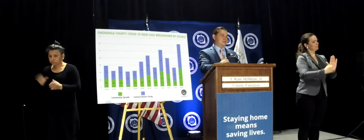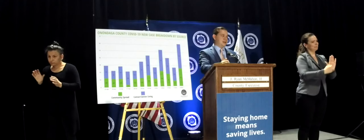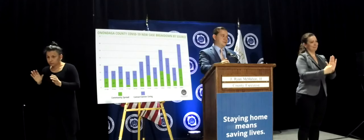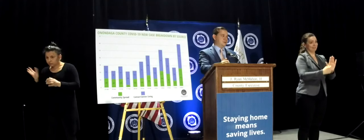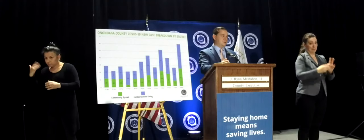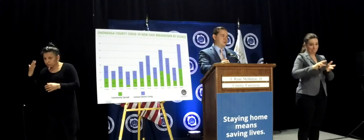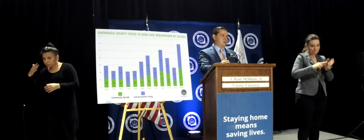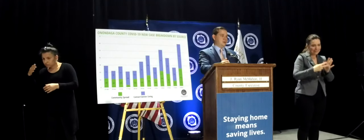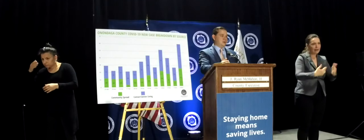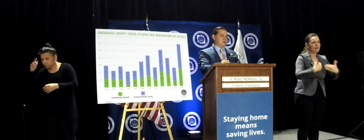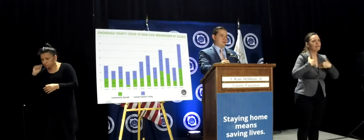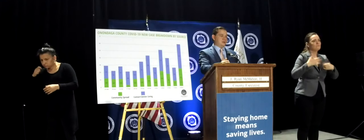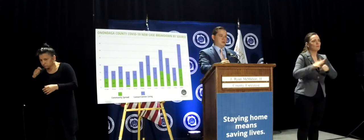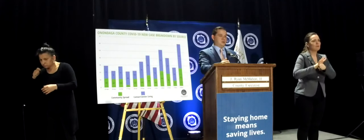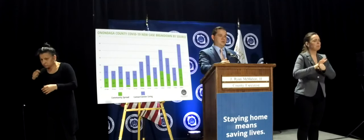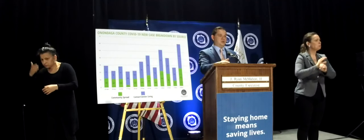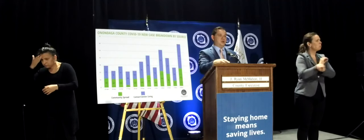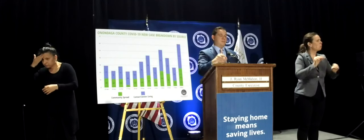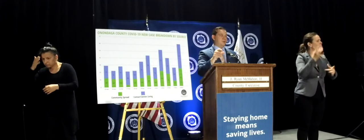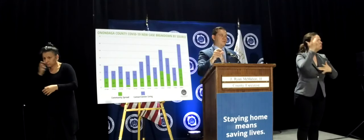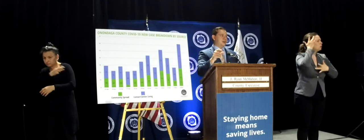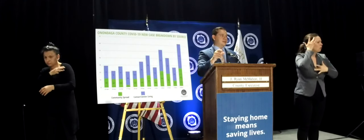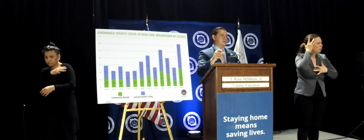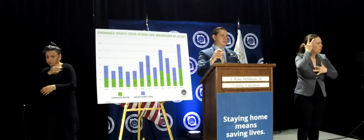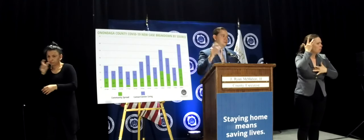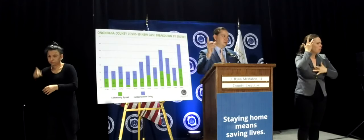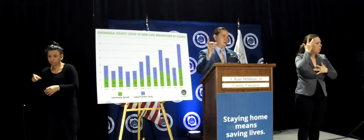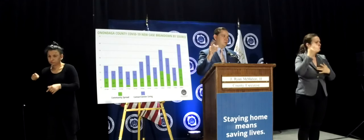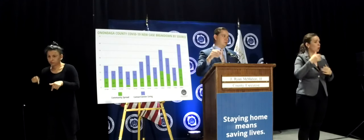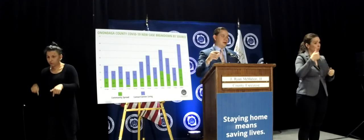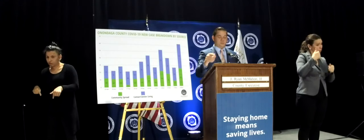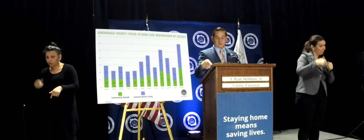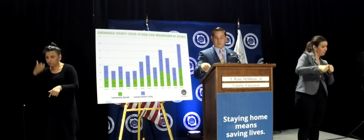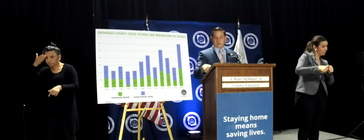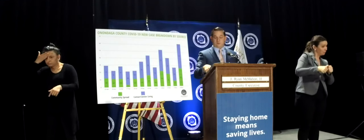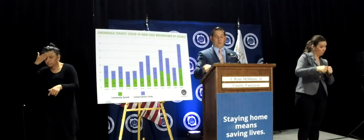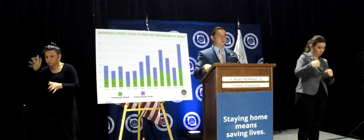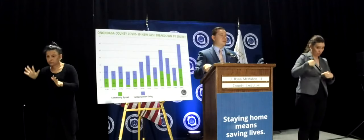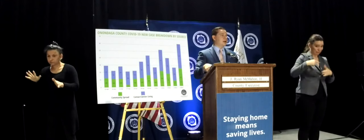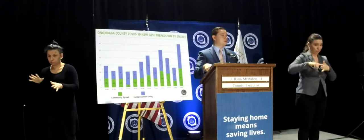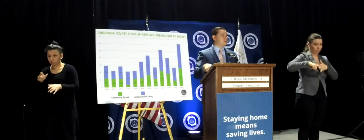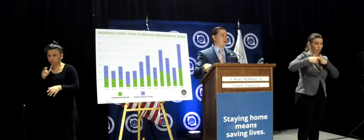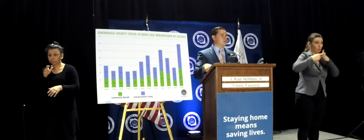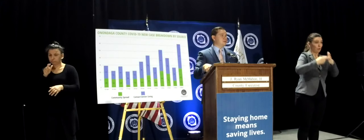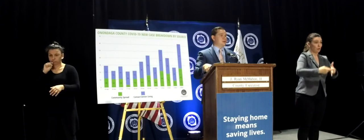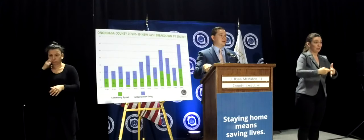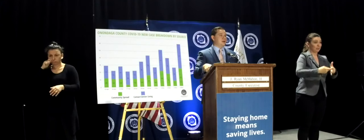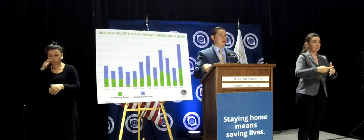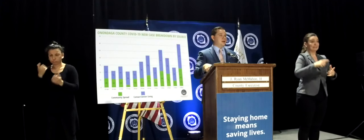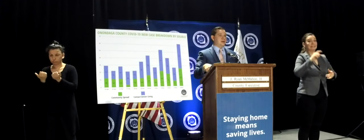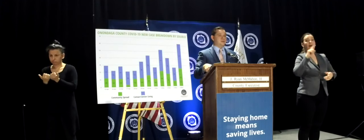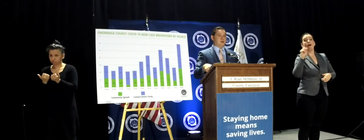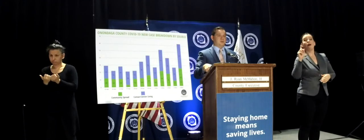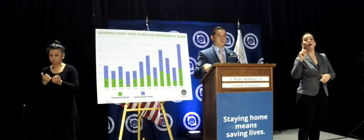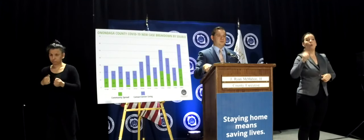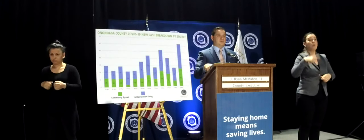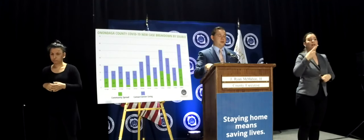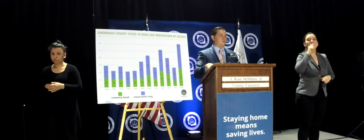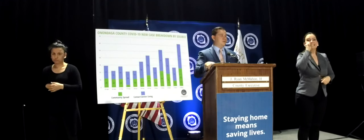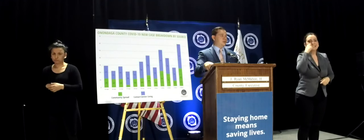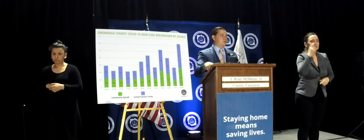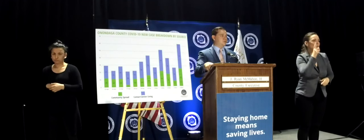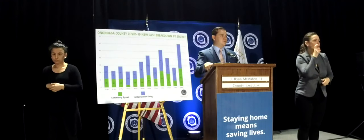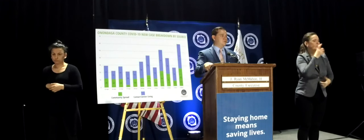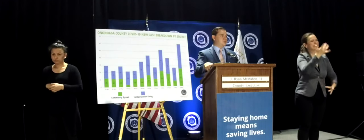to get a test, that your number of cases is going to go a lot up. So if we're doing 14,000 tests next month from